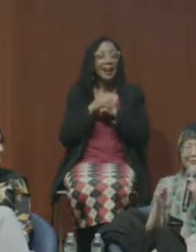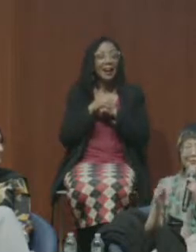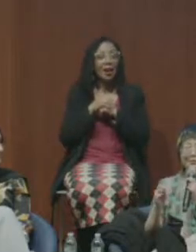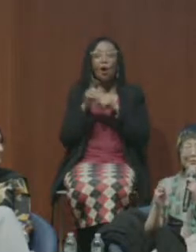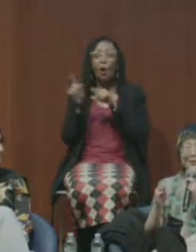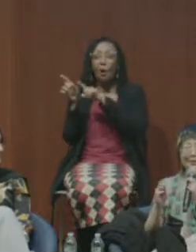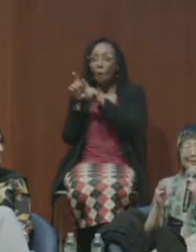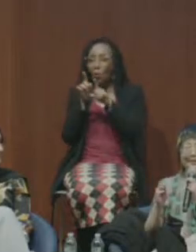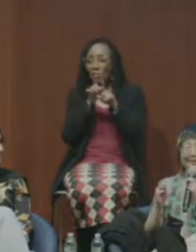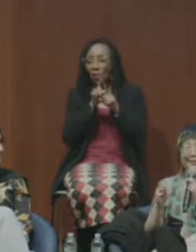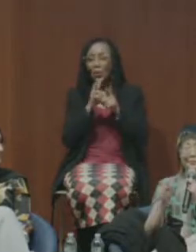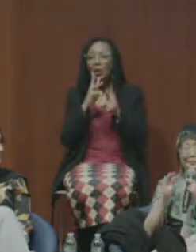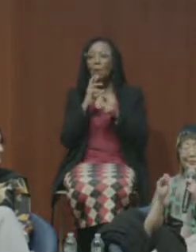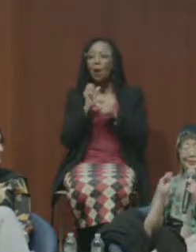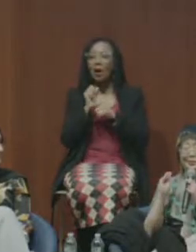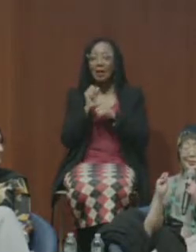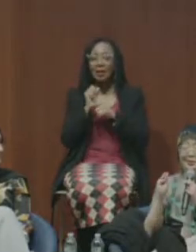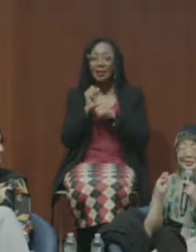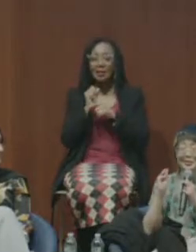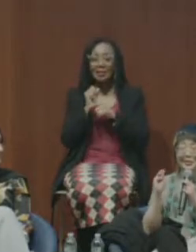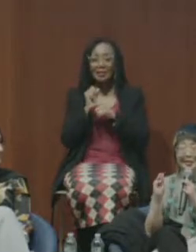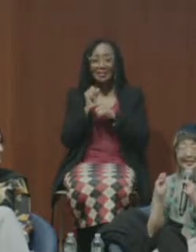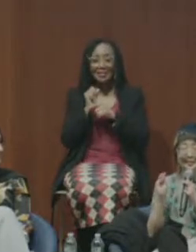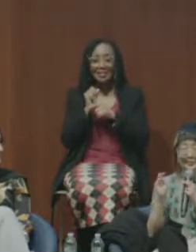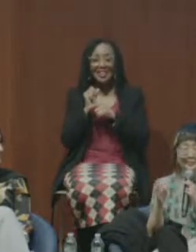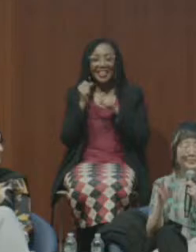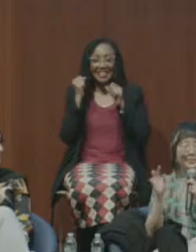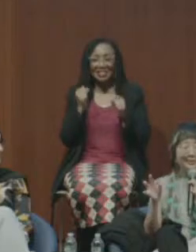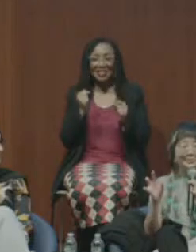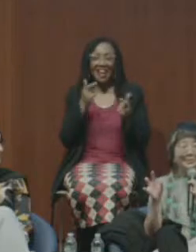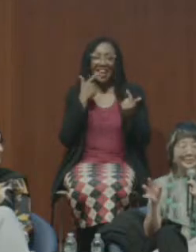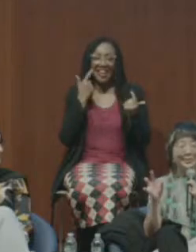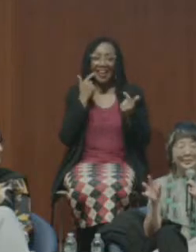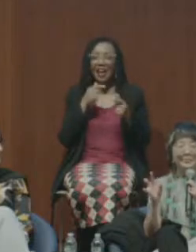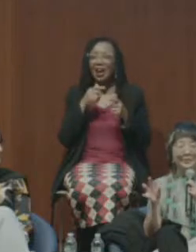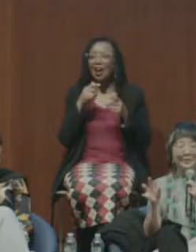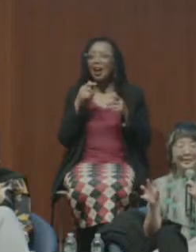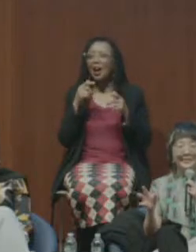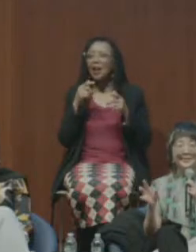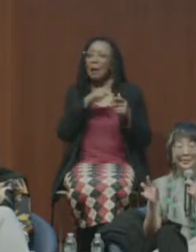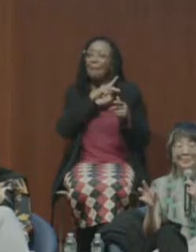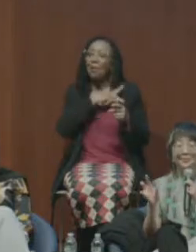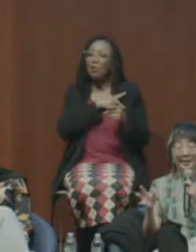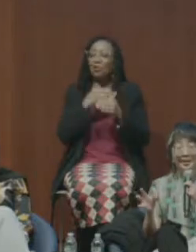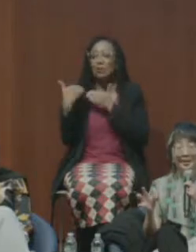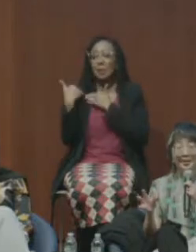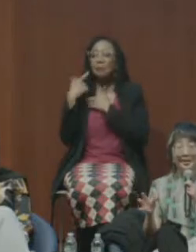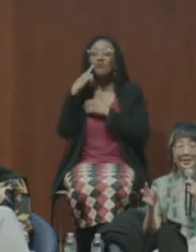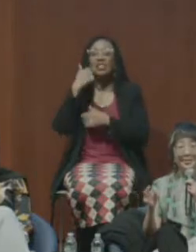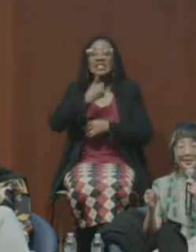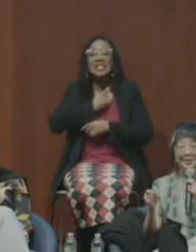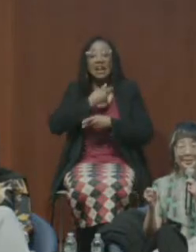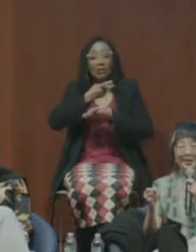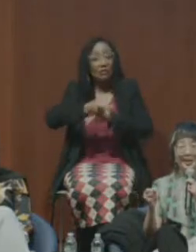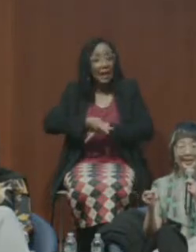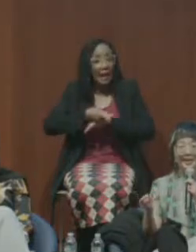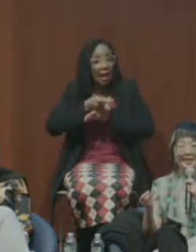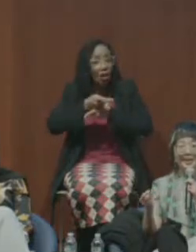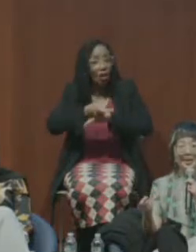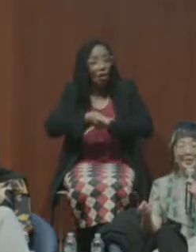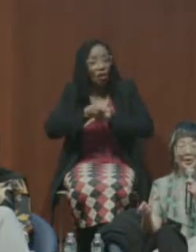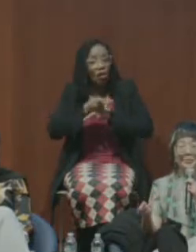There was also a really strong strand of personal responsibility and self-care, right? So